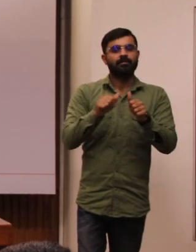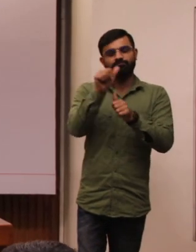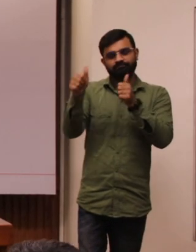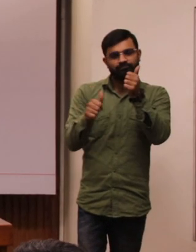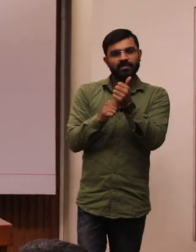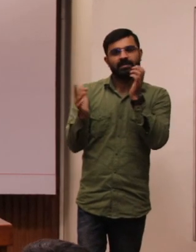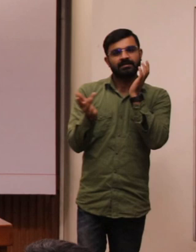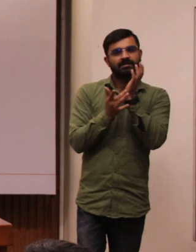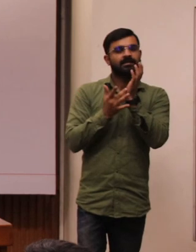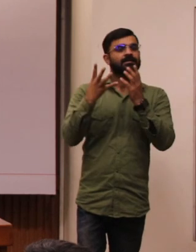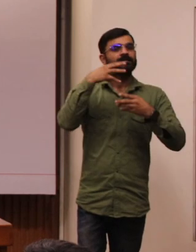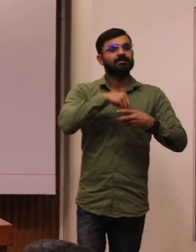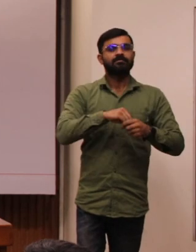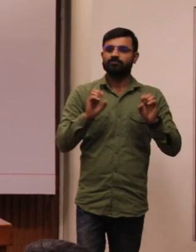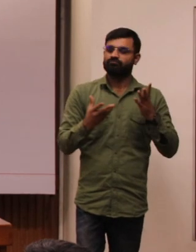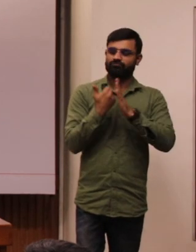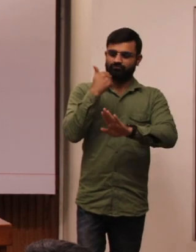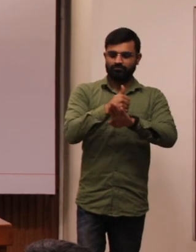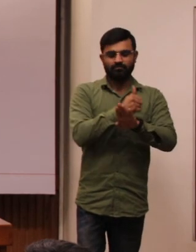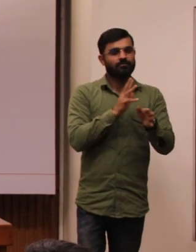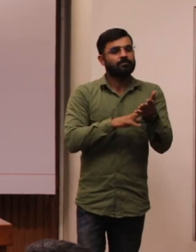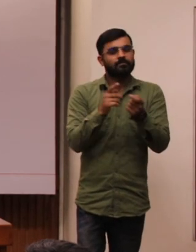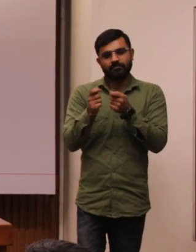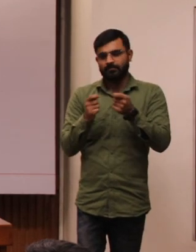or technical assistance in the establishment,